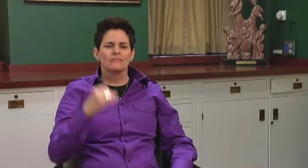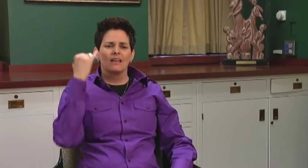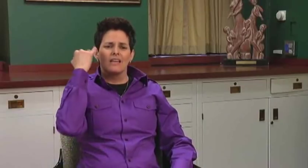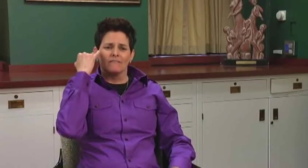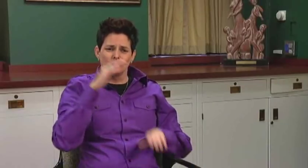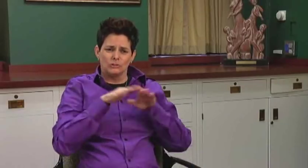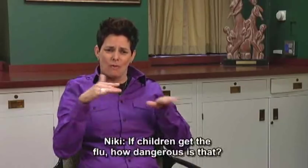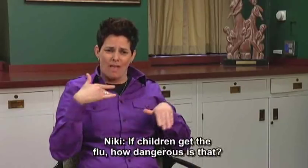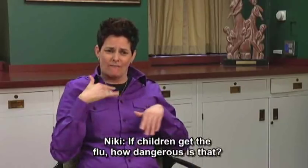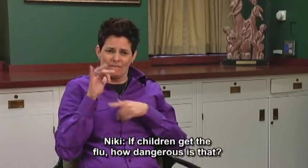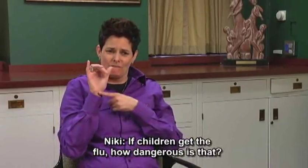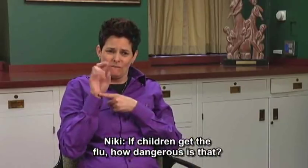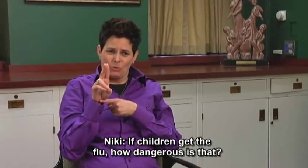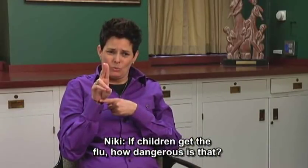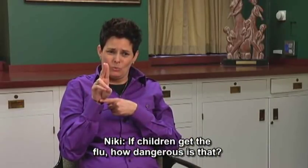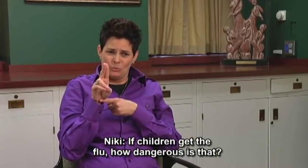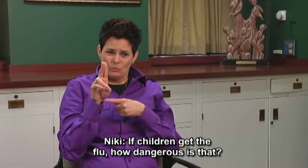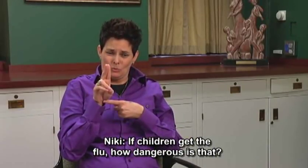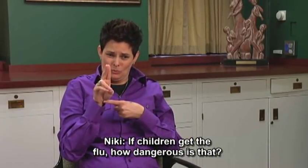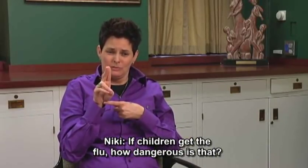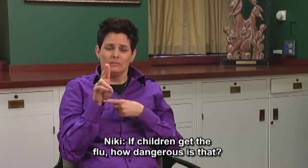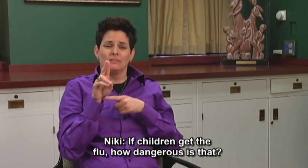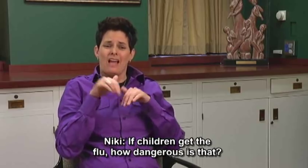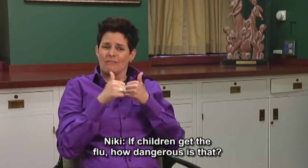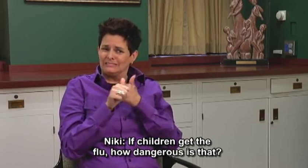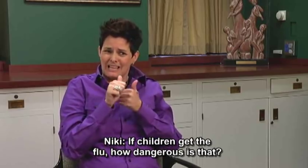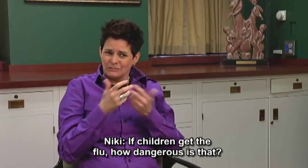if children get the flu how dangerous is that